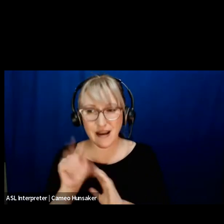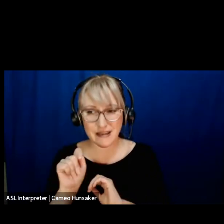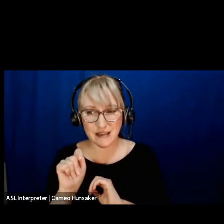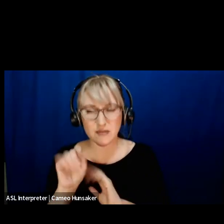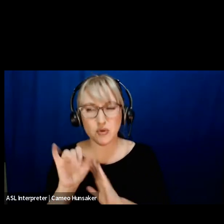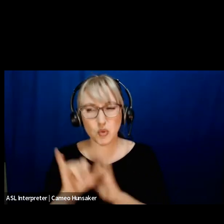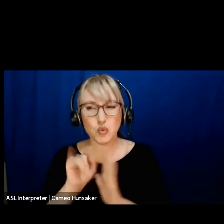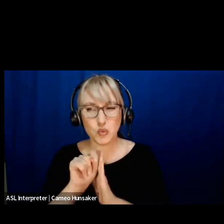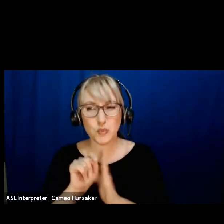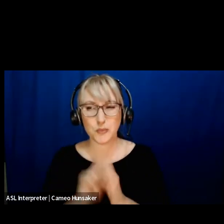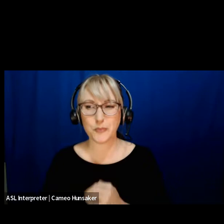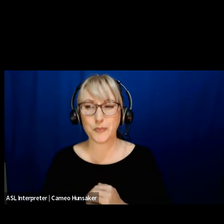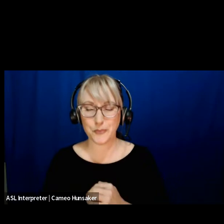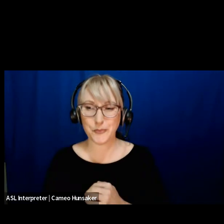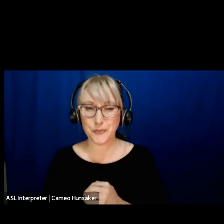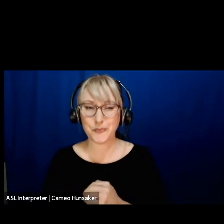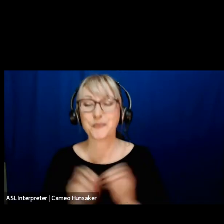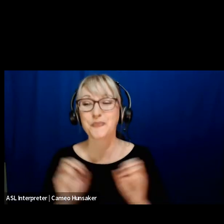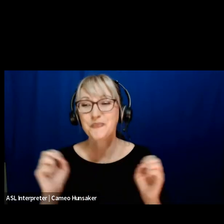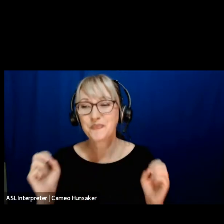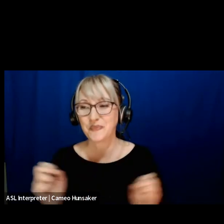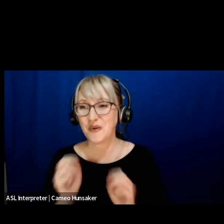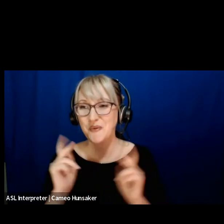YouTube. All right.